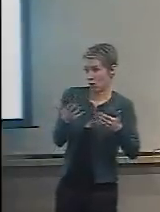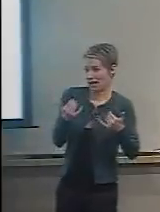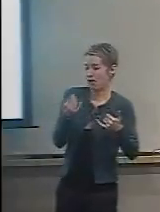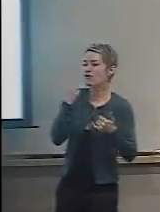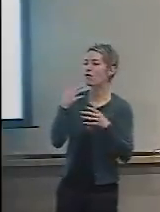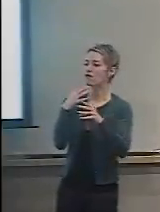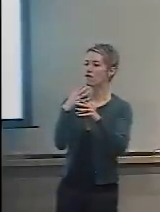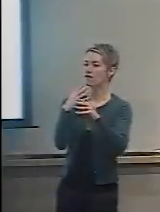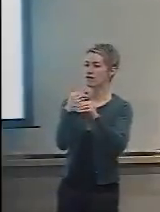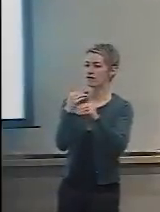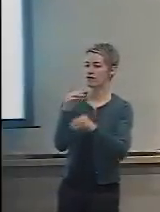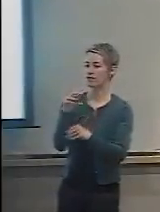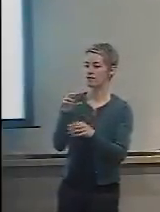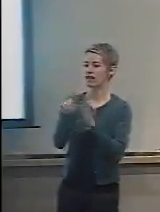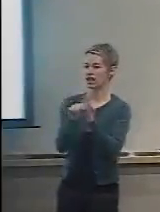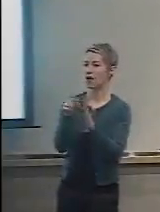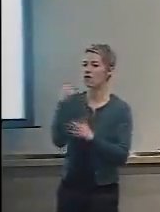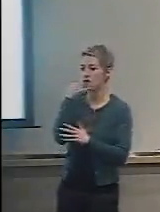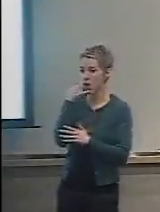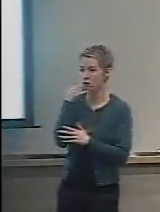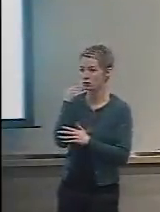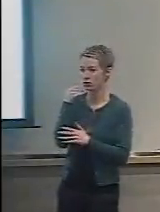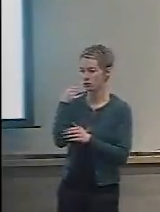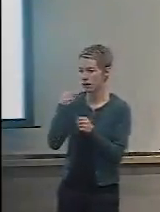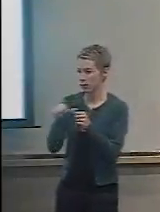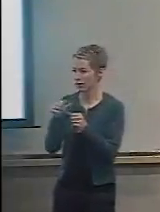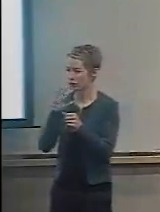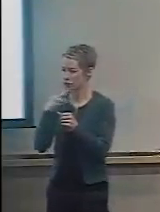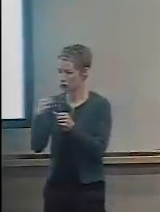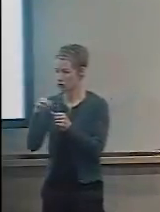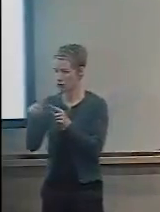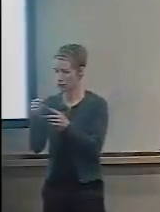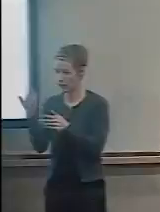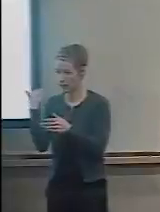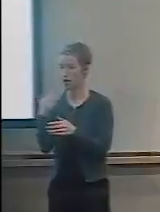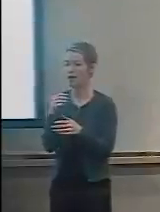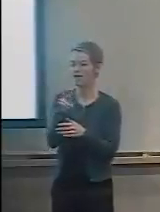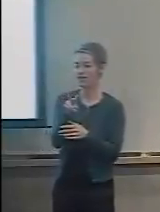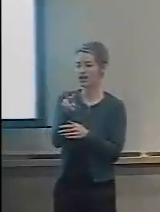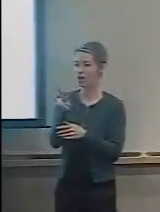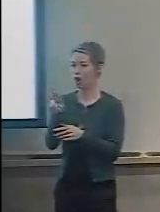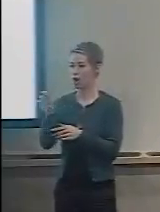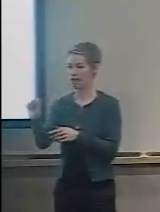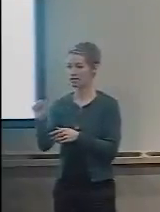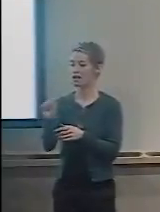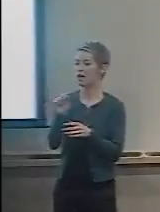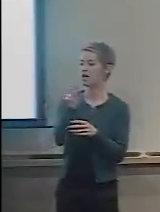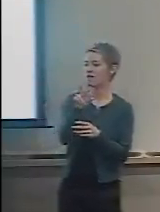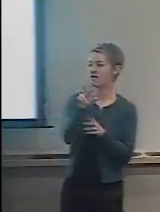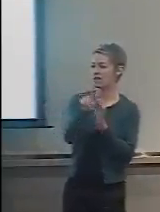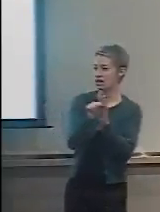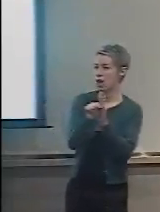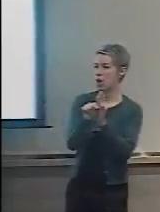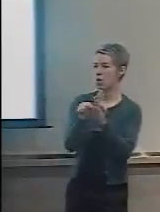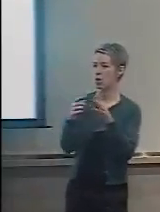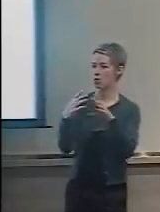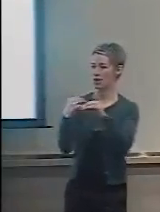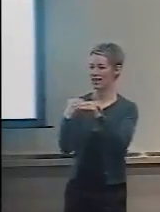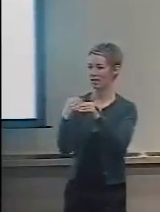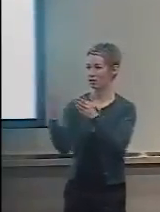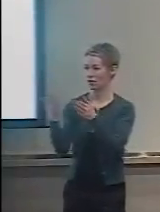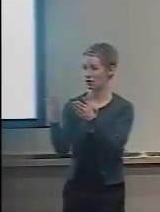video phones that I described earlier. It's called VRS, Video Relay Service, and it's quite a large